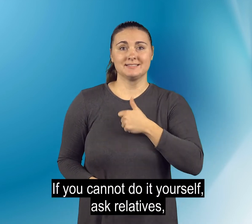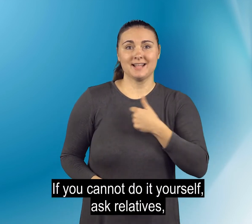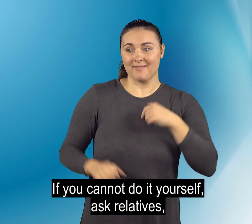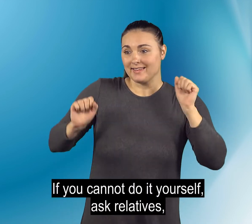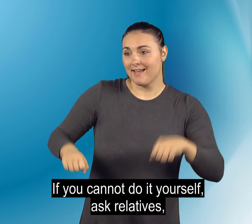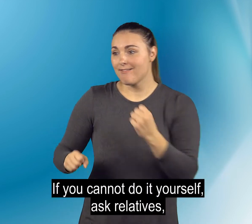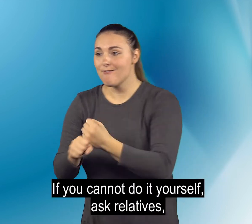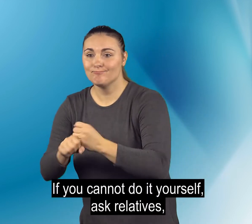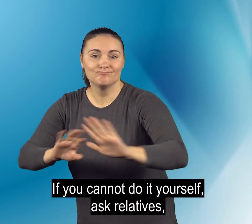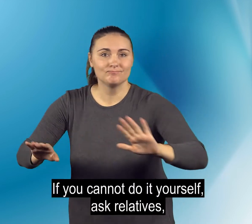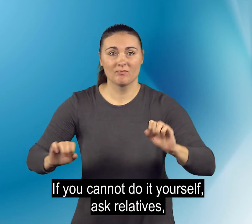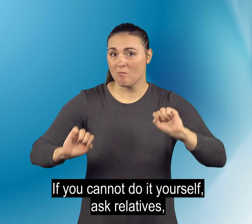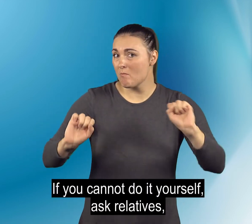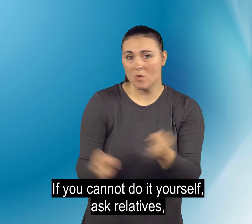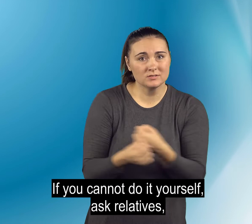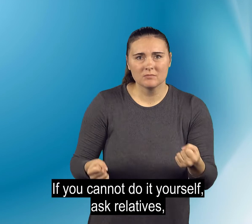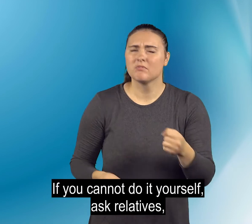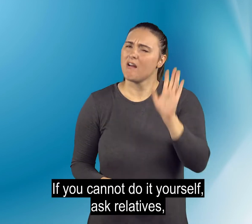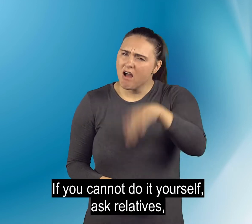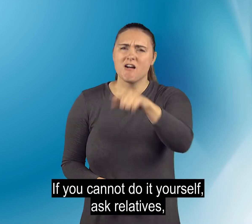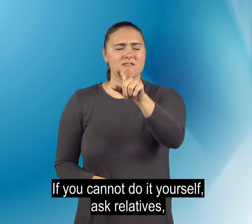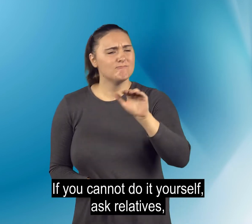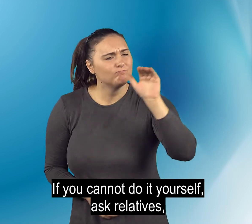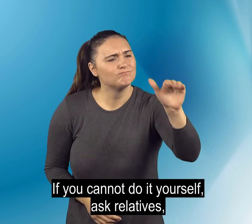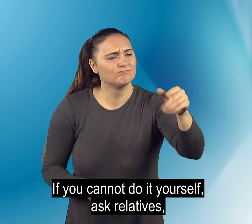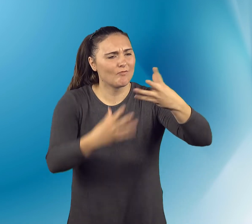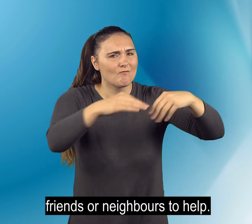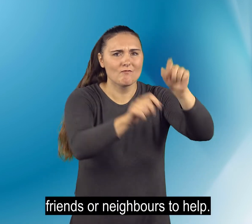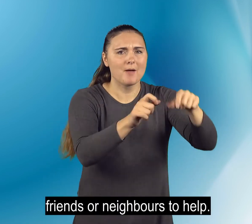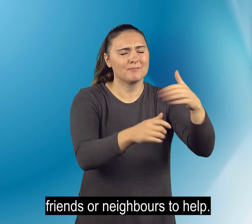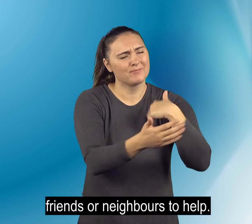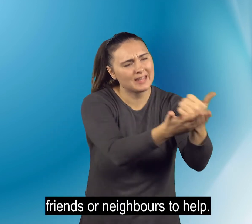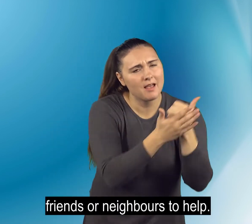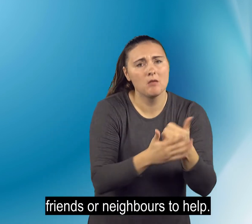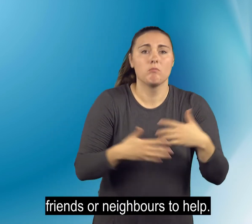If you cannot do it yourself, ask relatives, friends, or neighbors to help.